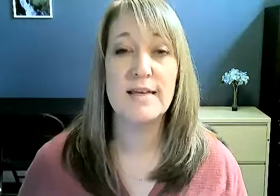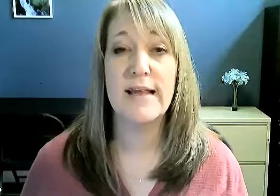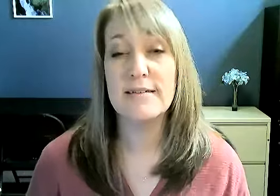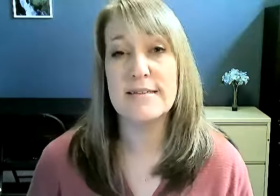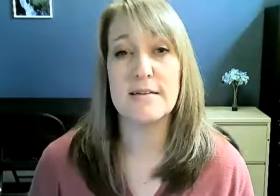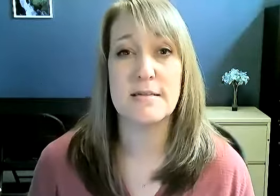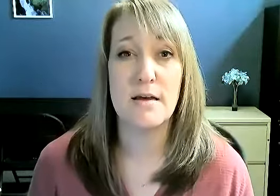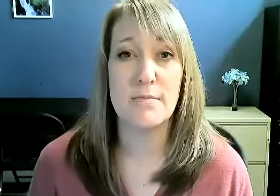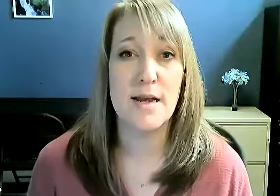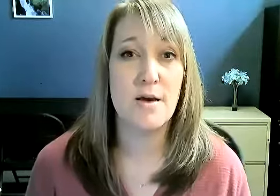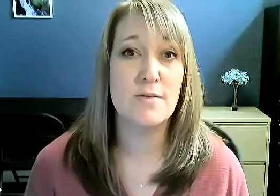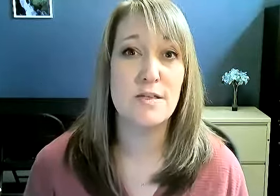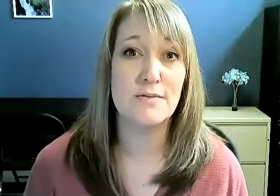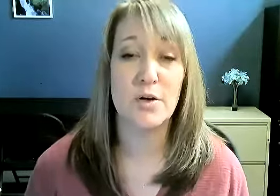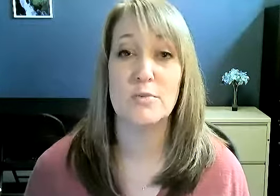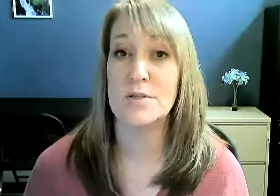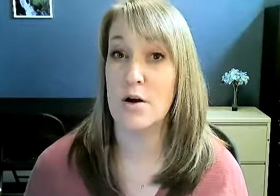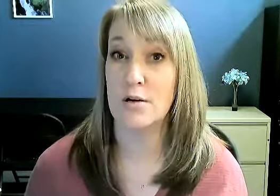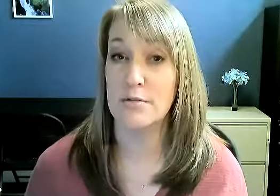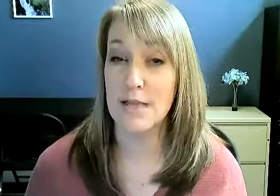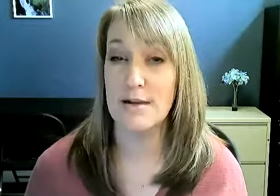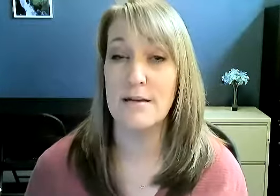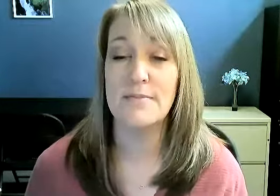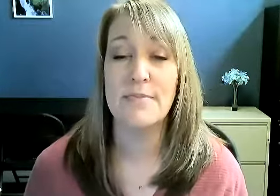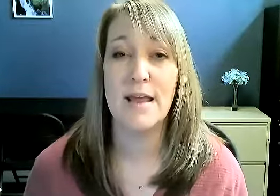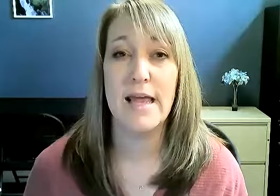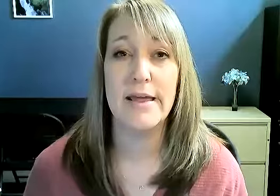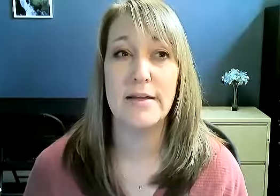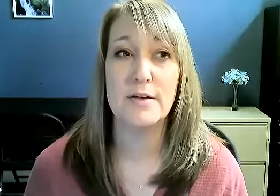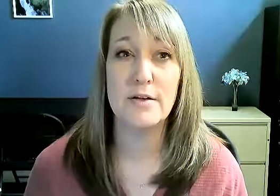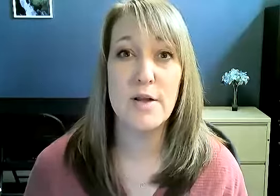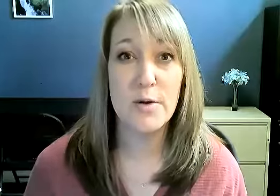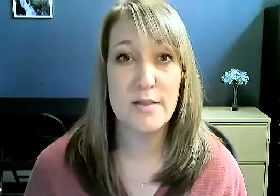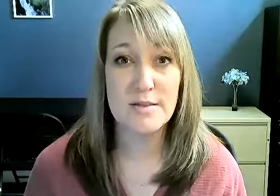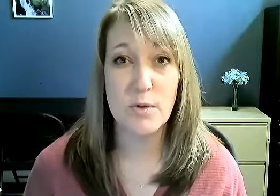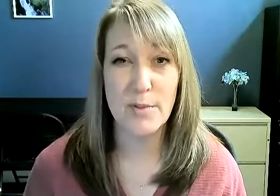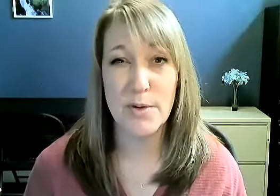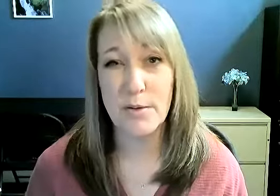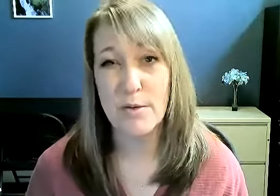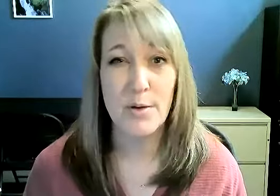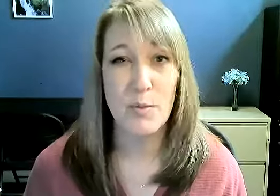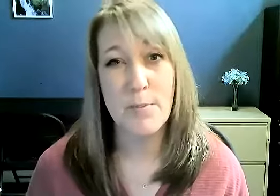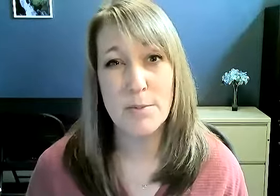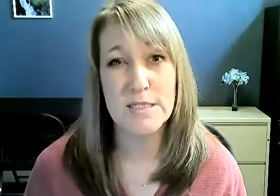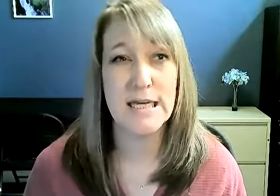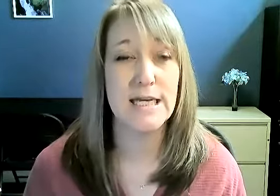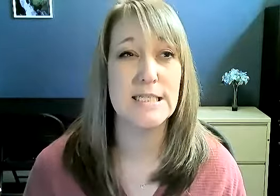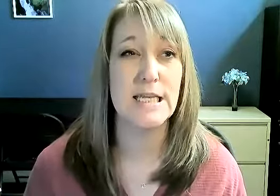In ASL, some nouns and verbs are related, and knowing this will help you remember signs